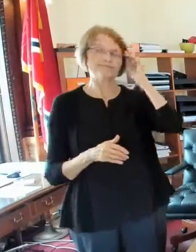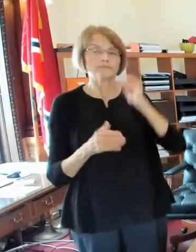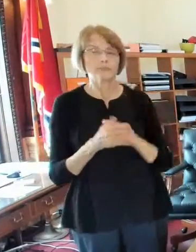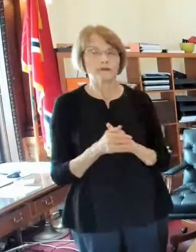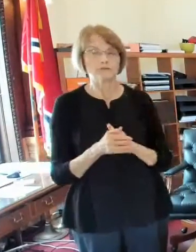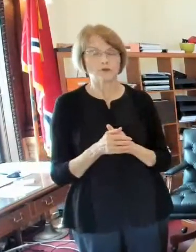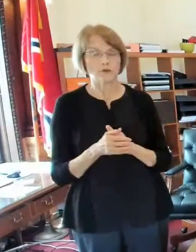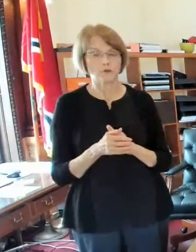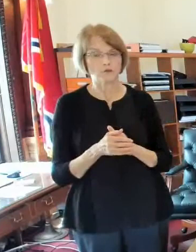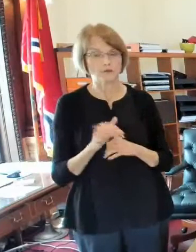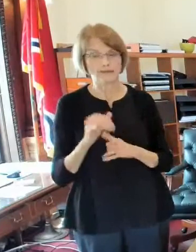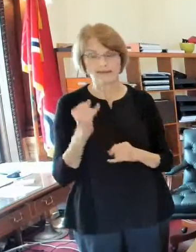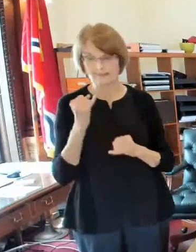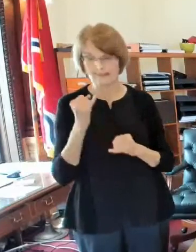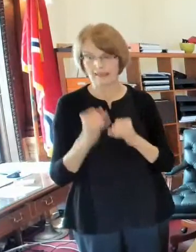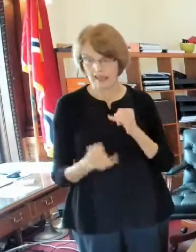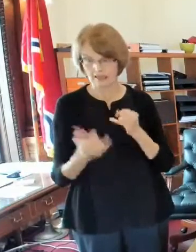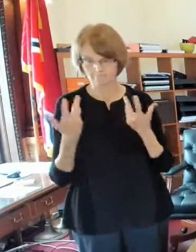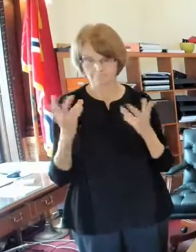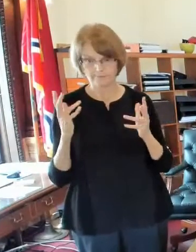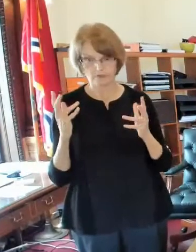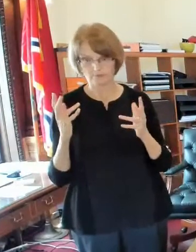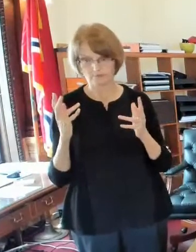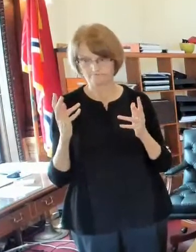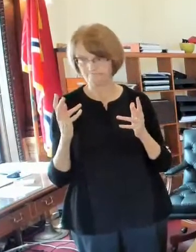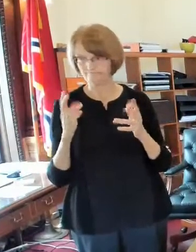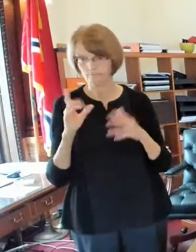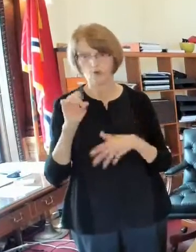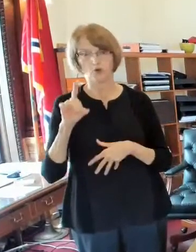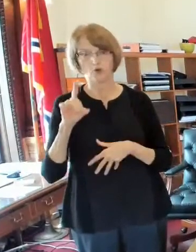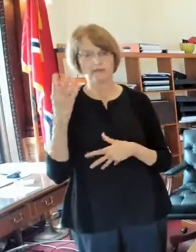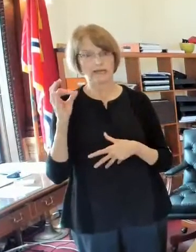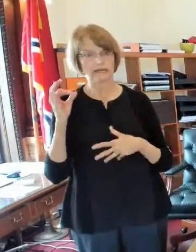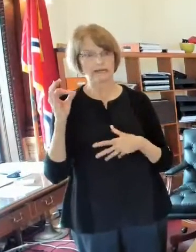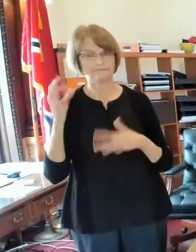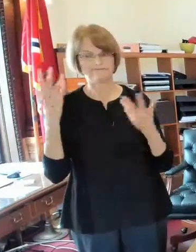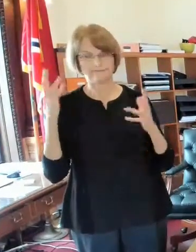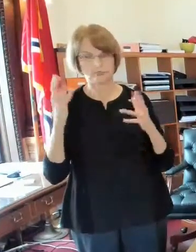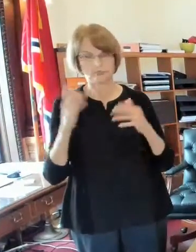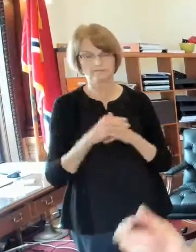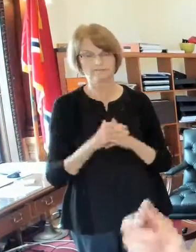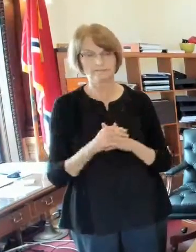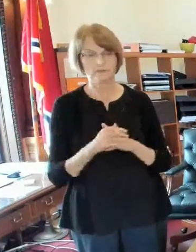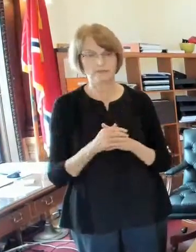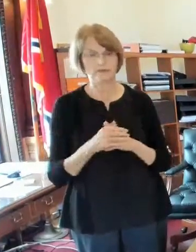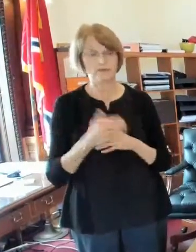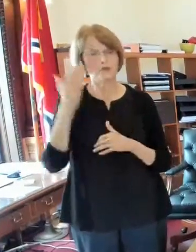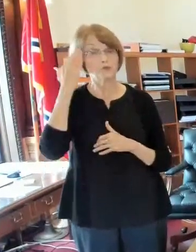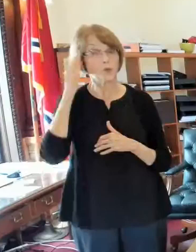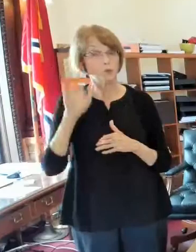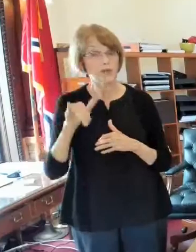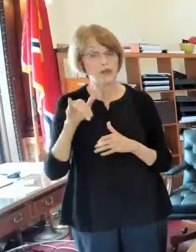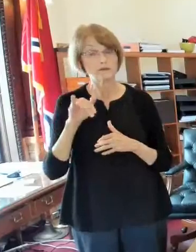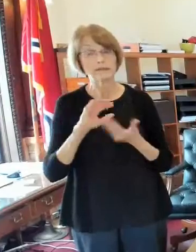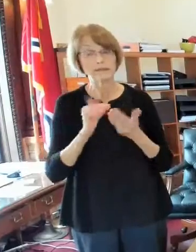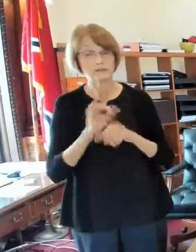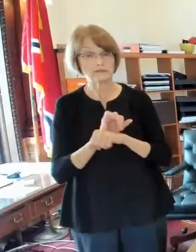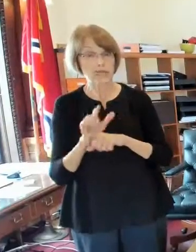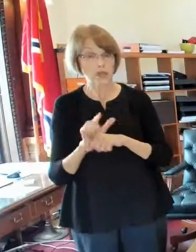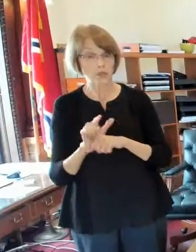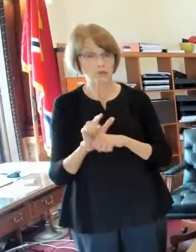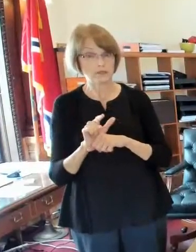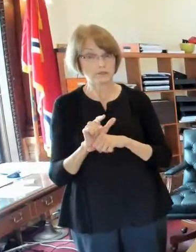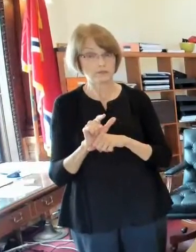last thing I guess that I want to say with regard to COVID, because this is all related. You know, the city of St. Louis